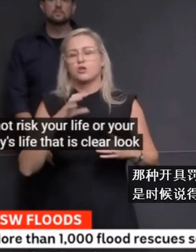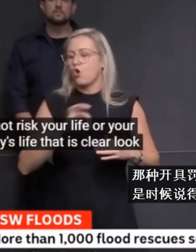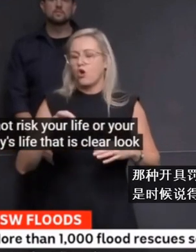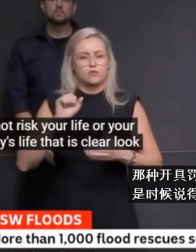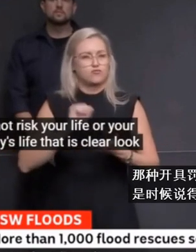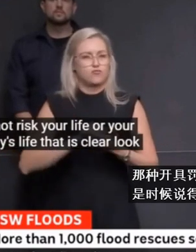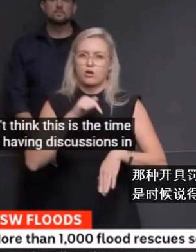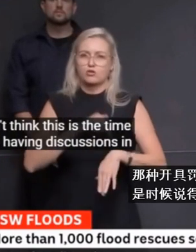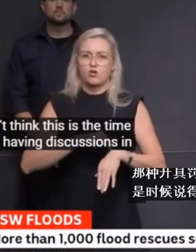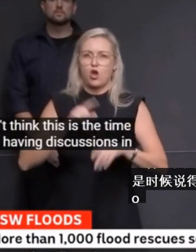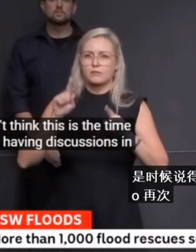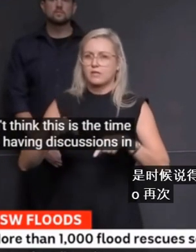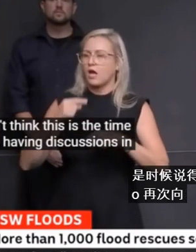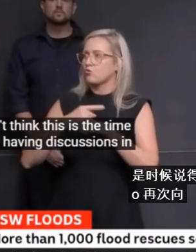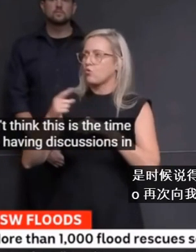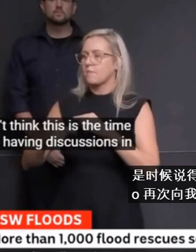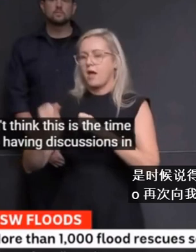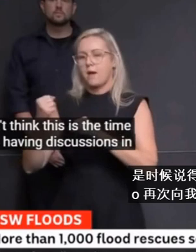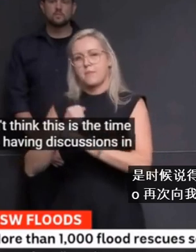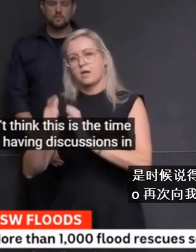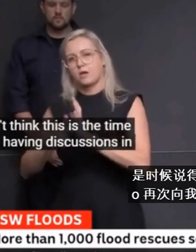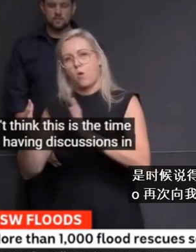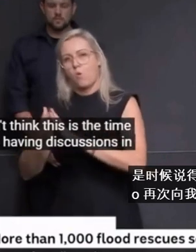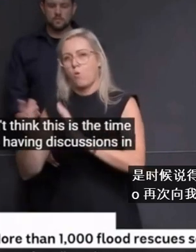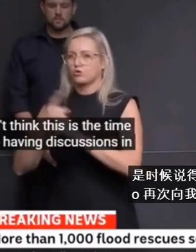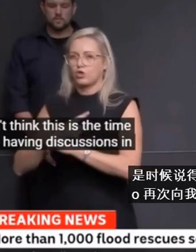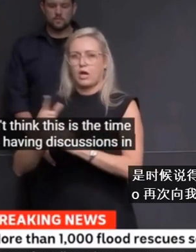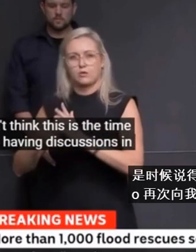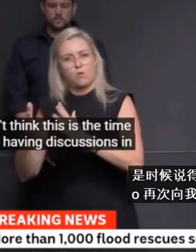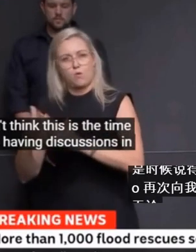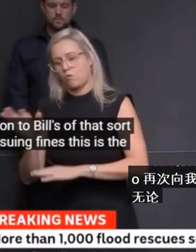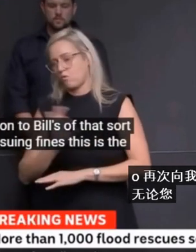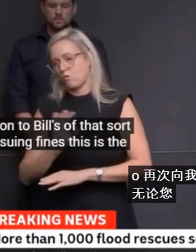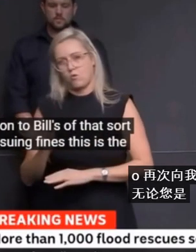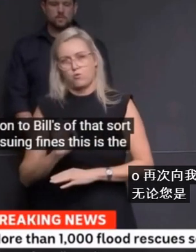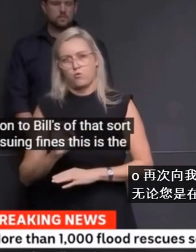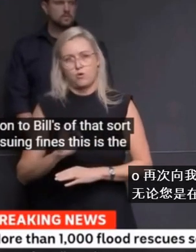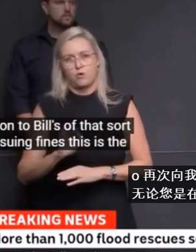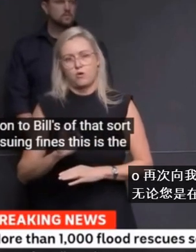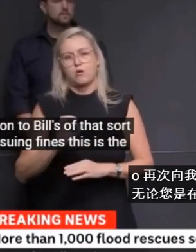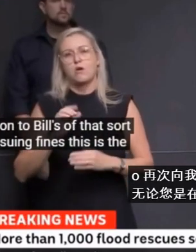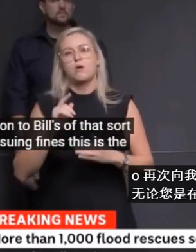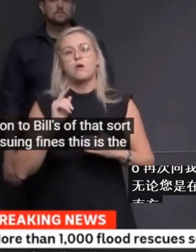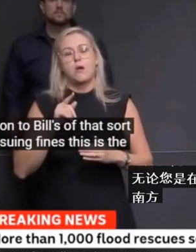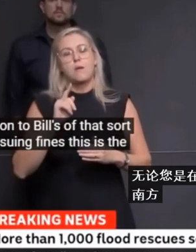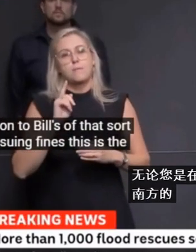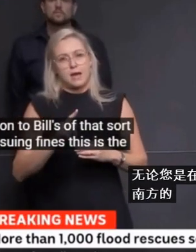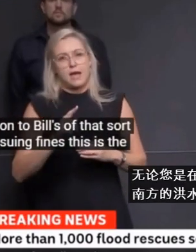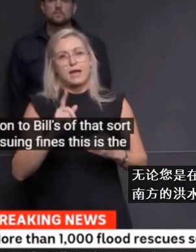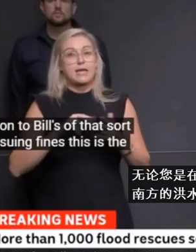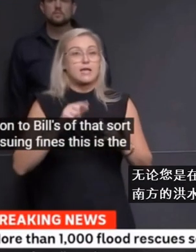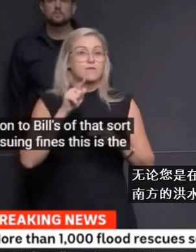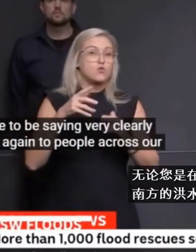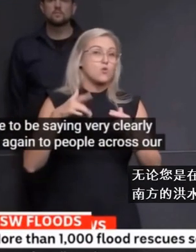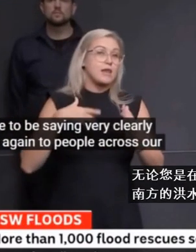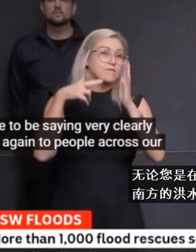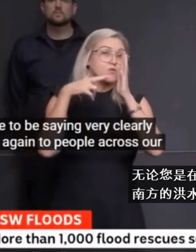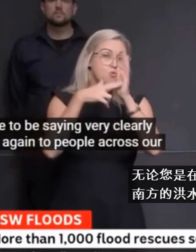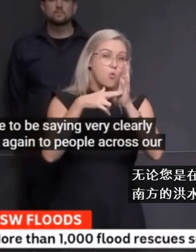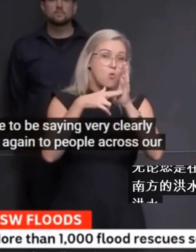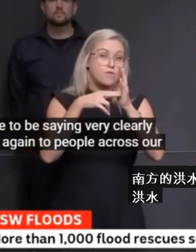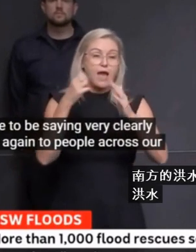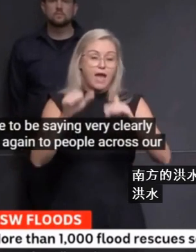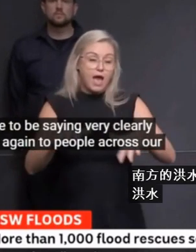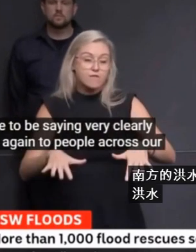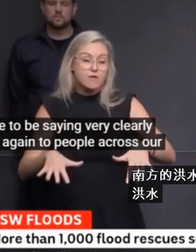to be saying very clearly, once again, to people across our state, whether you're in the north or if floods come to the south, do not